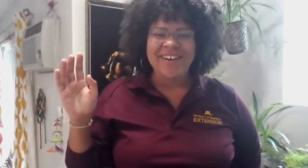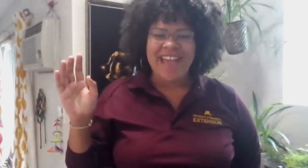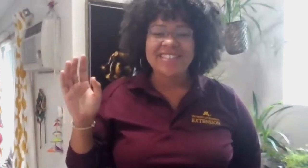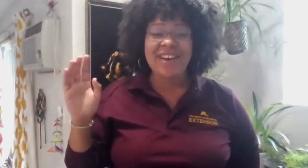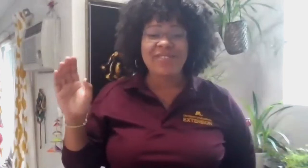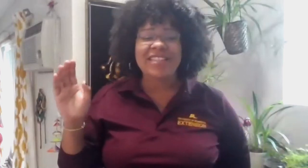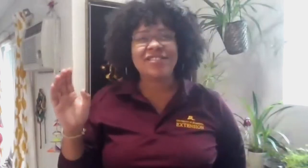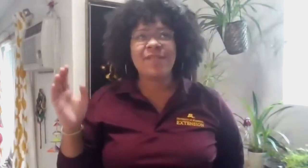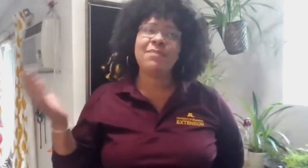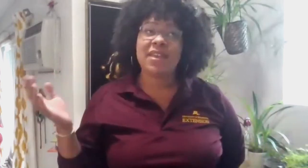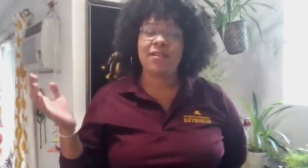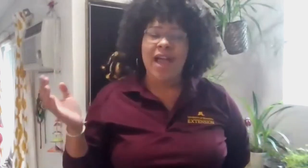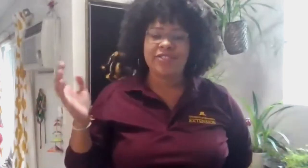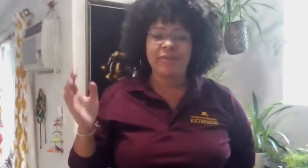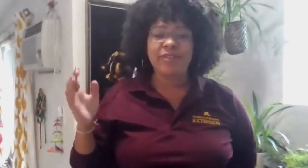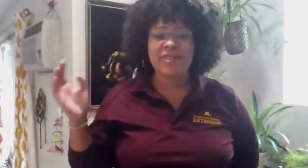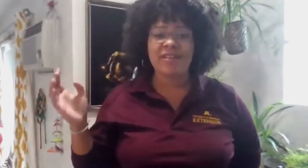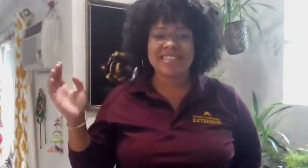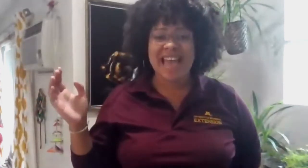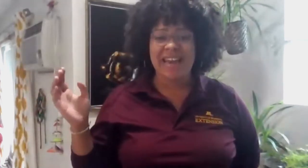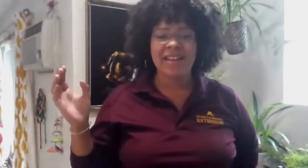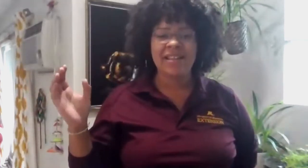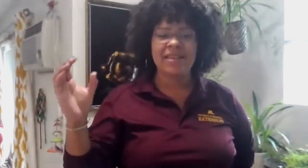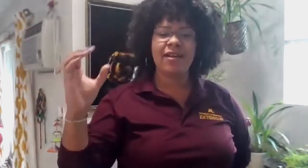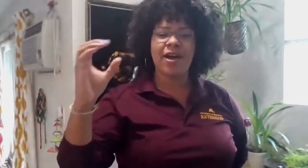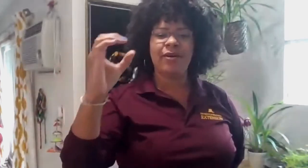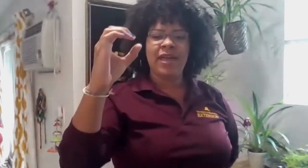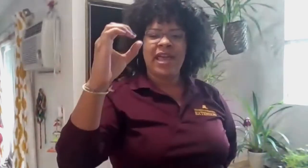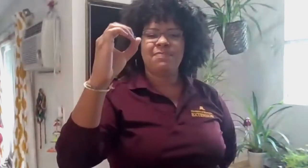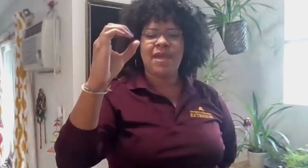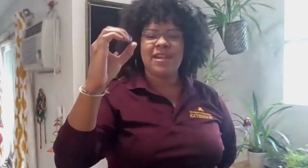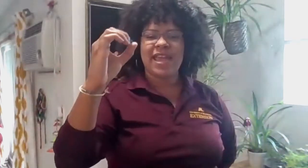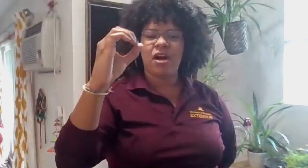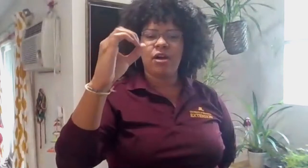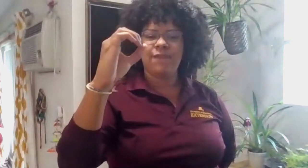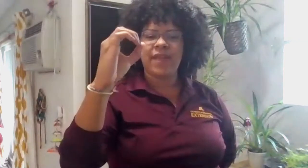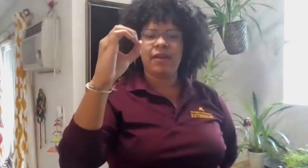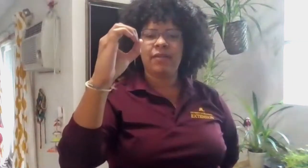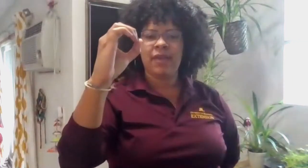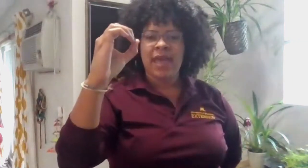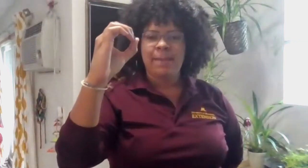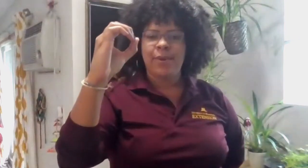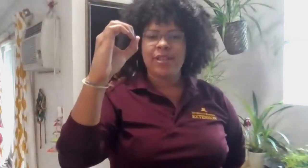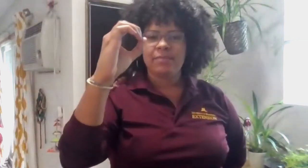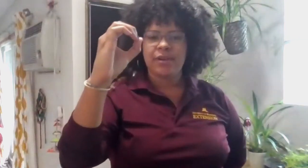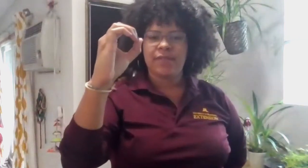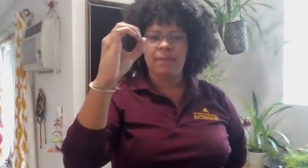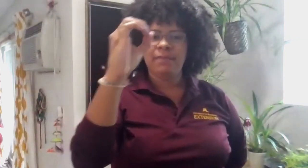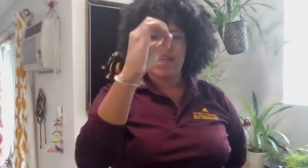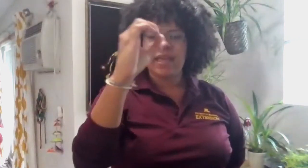Okay, so let's start from 0 actually. We'll do 0 to 10. 0 is made by taking all your fingers and putting them to your thumb, making like